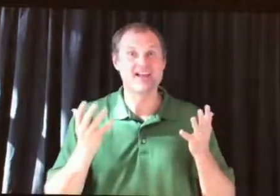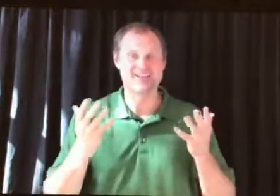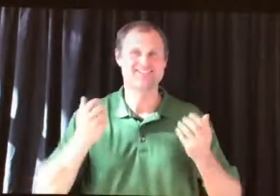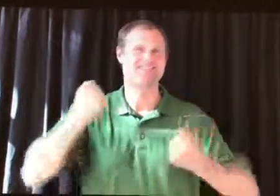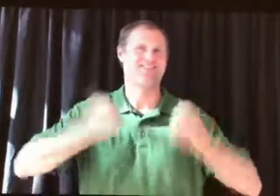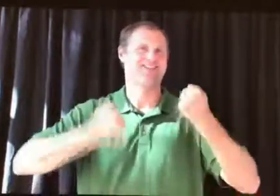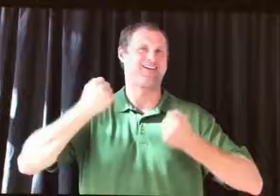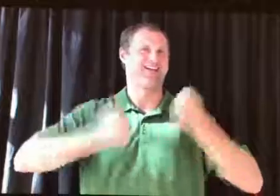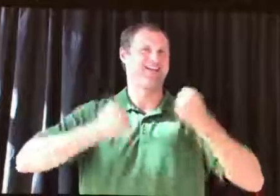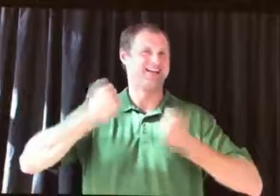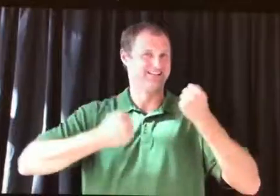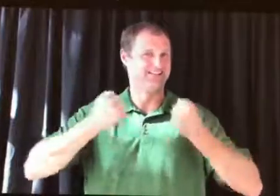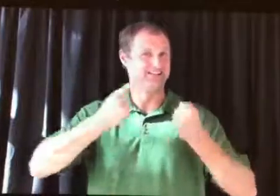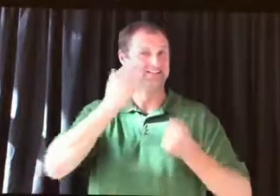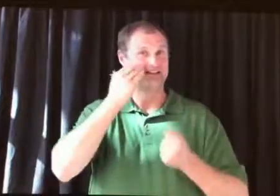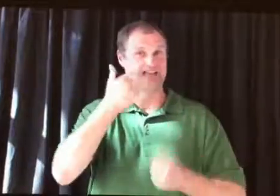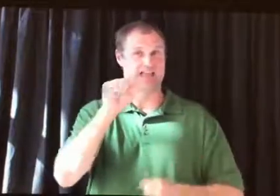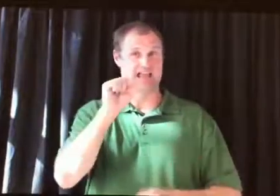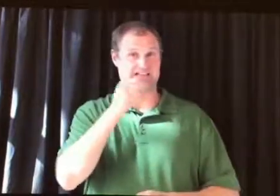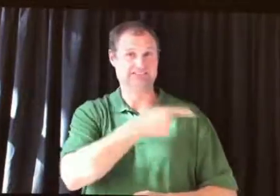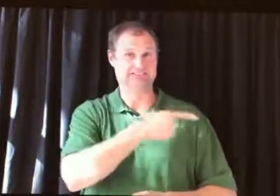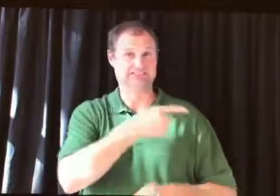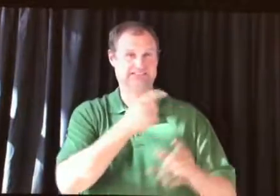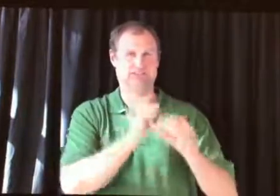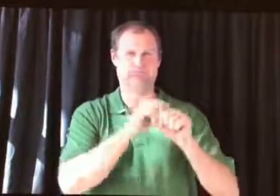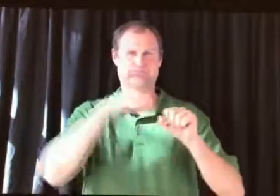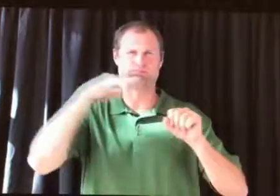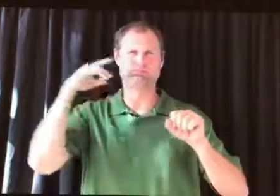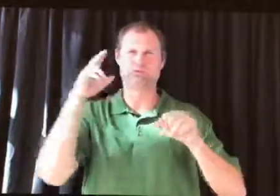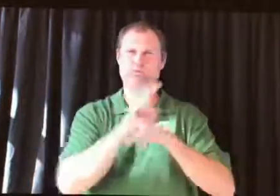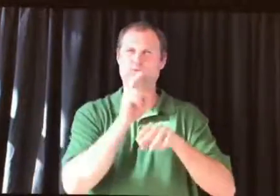Now we're going to talk about a hot topic, which is cars.